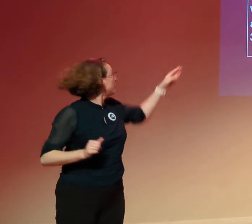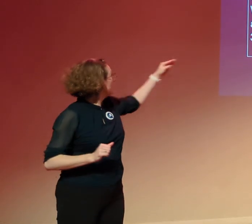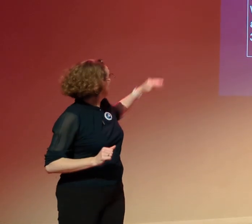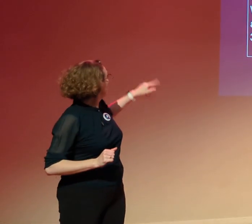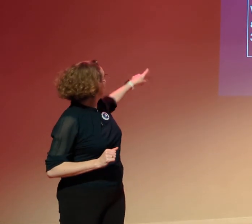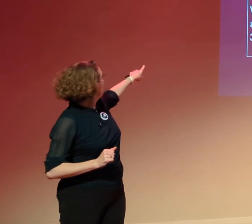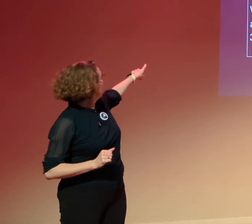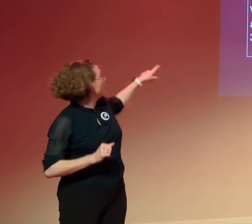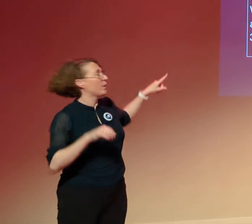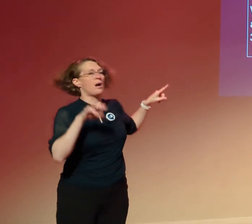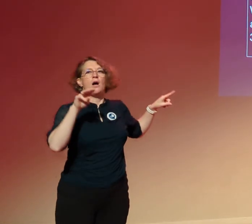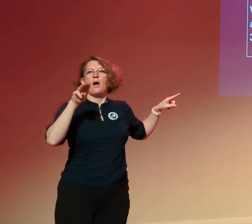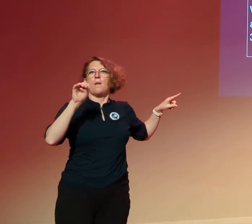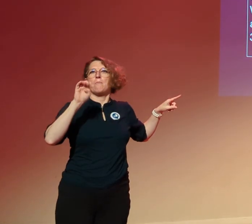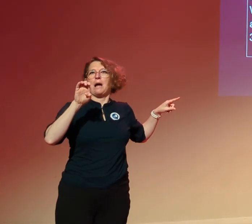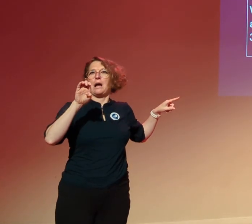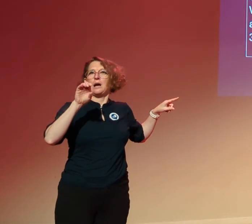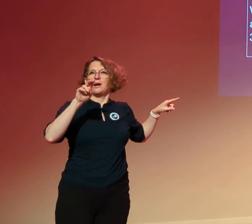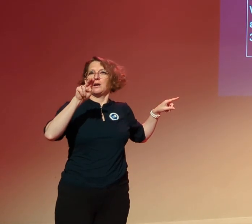Thought.